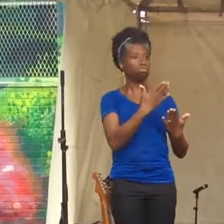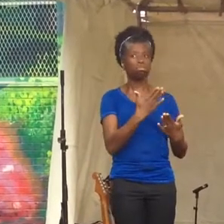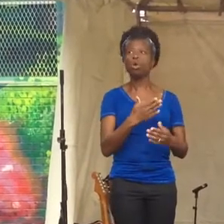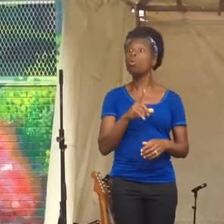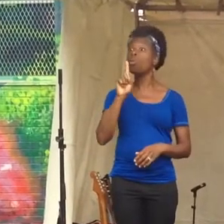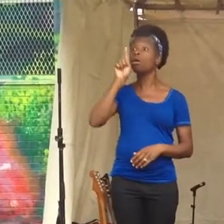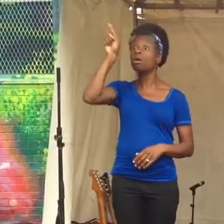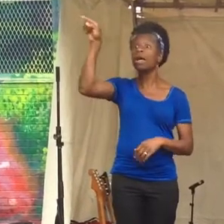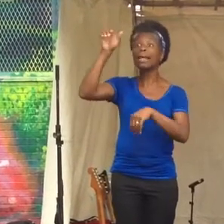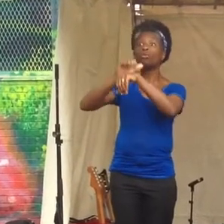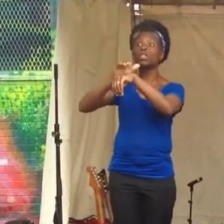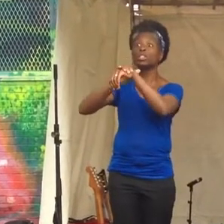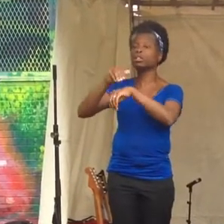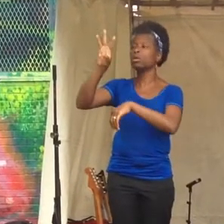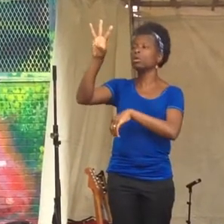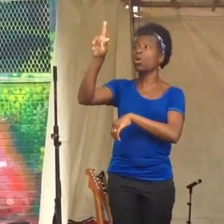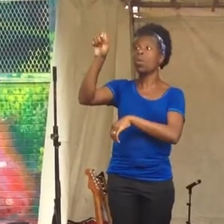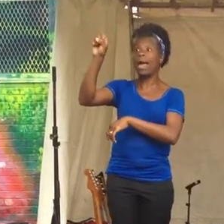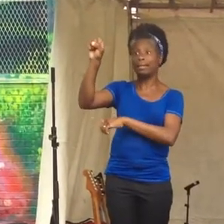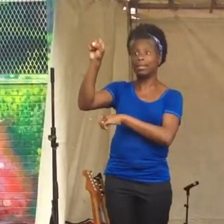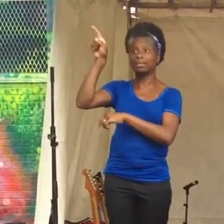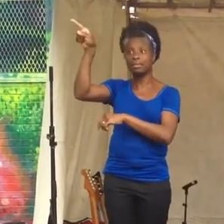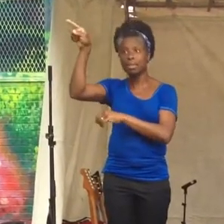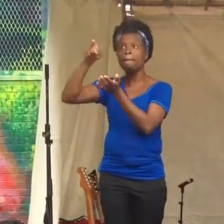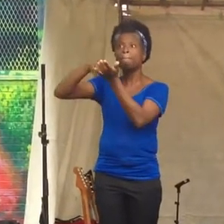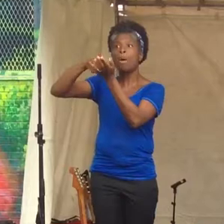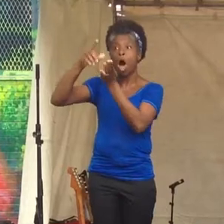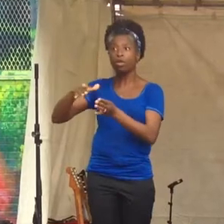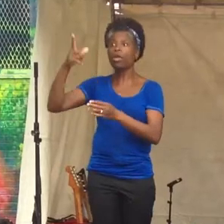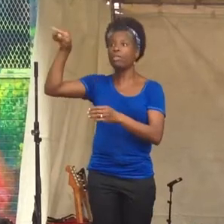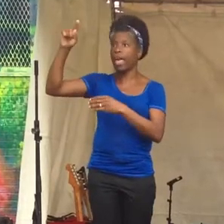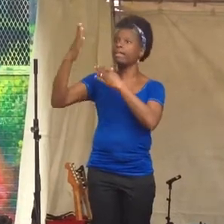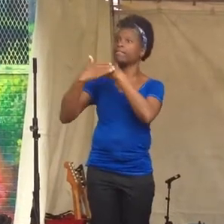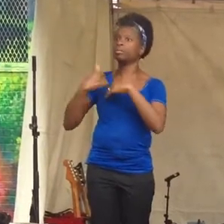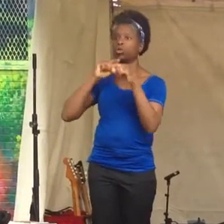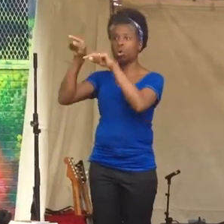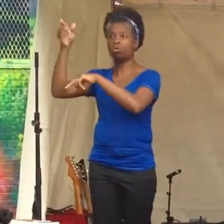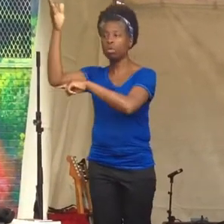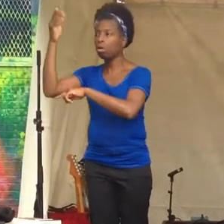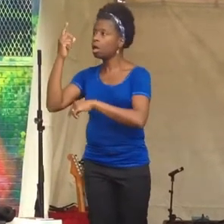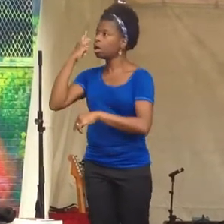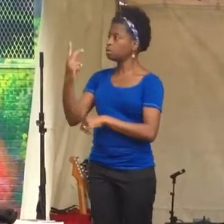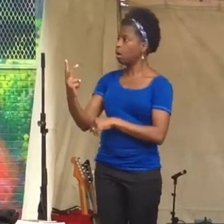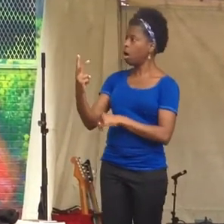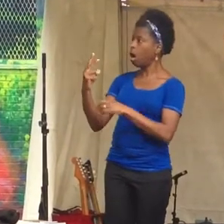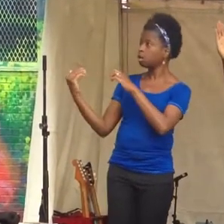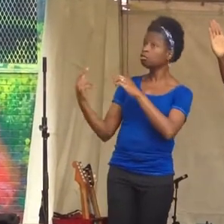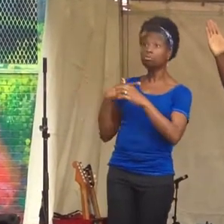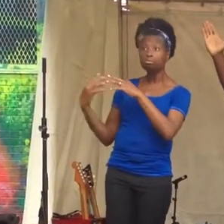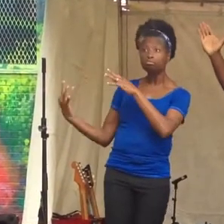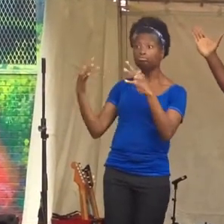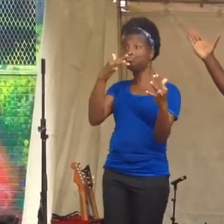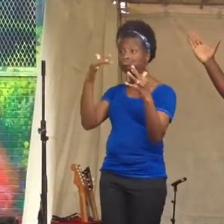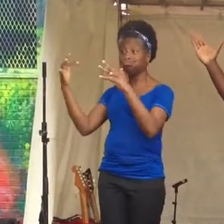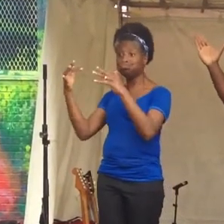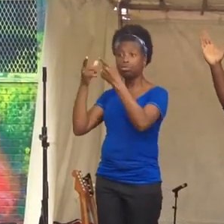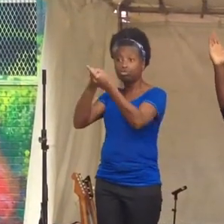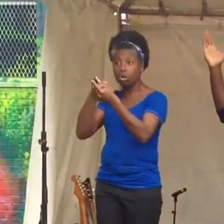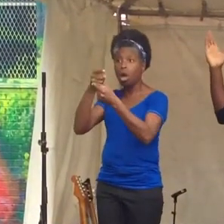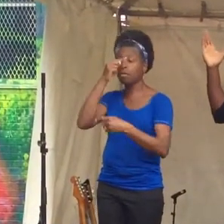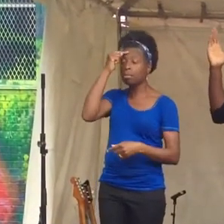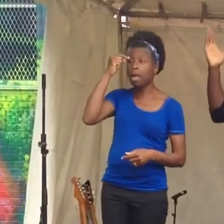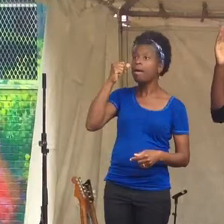Wales, where I first understood the struggle of Negro and whites together, to appear in a festival over